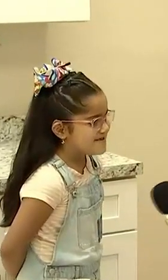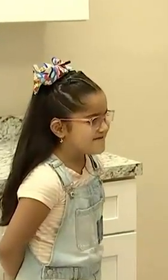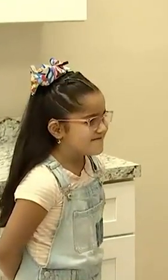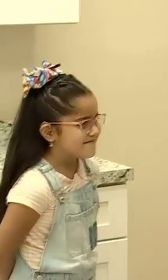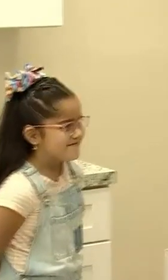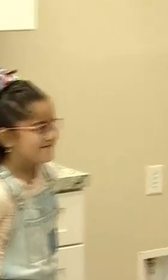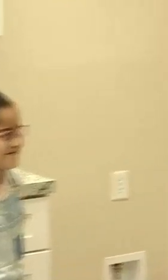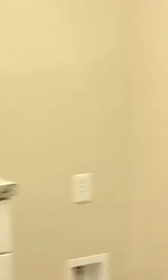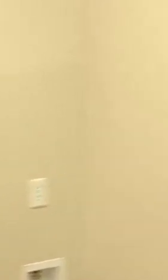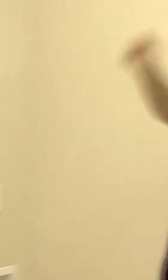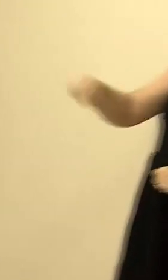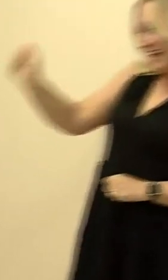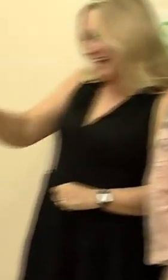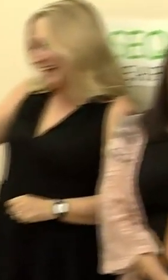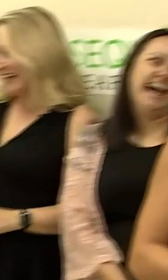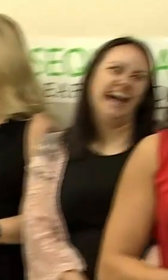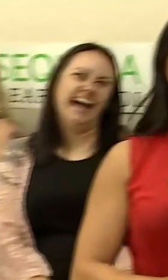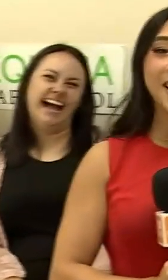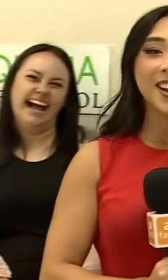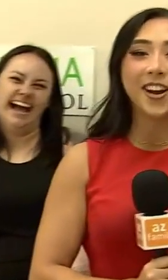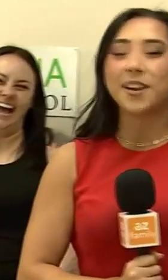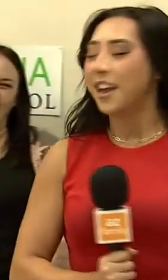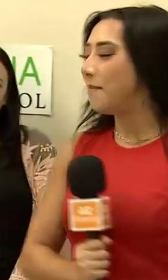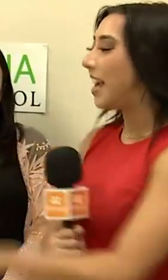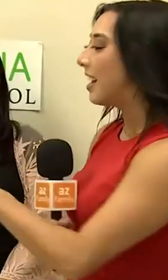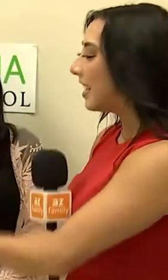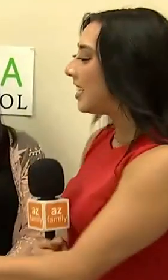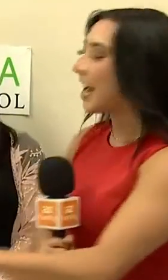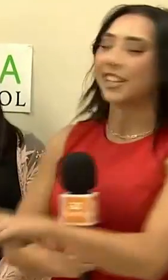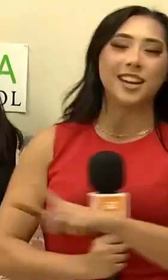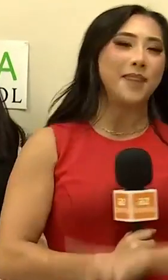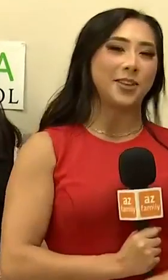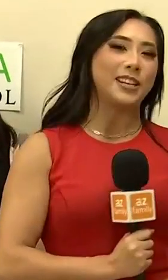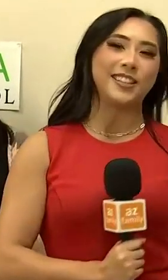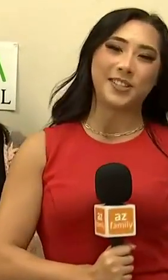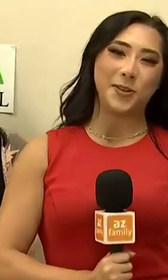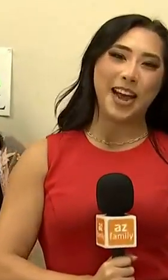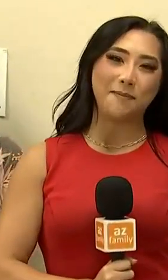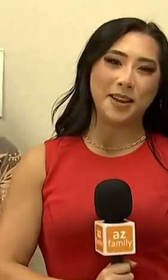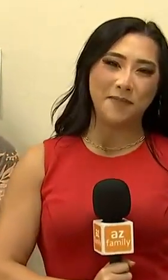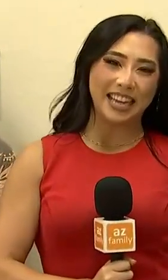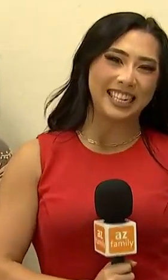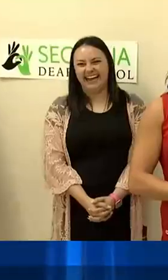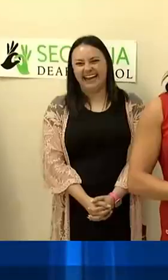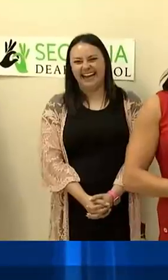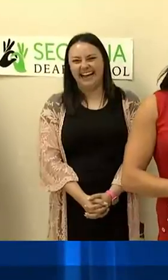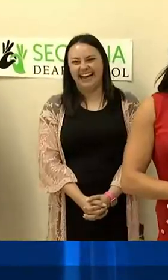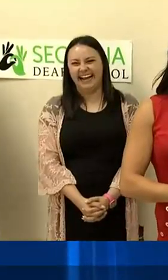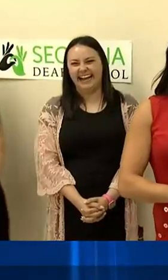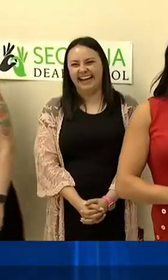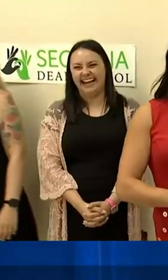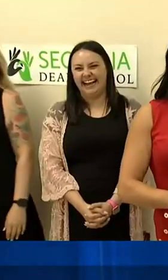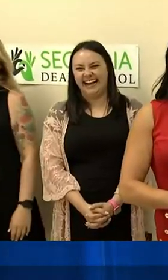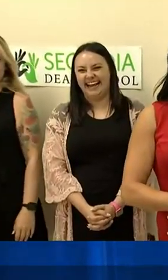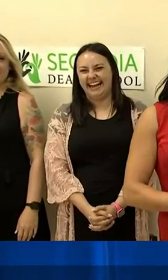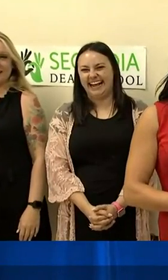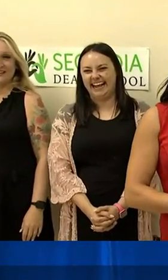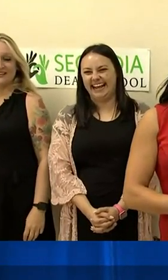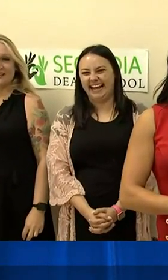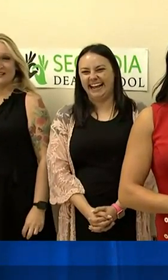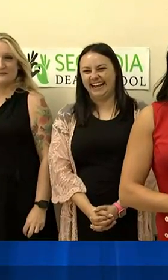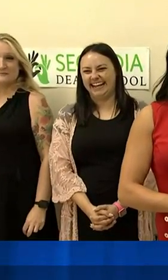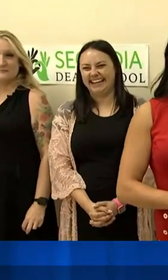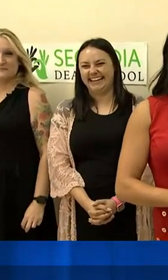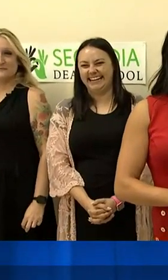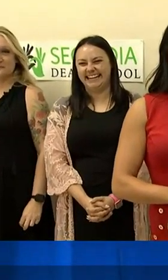Happy. Happy. Okay. That's it. Something good made Alicia, it's going to make the rest of the school happy. Back to you guys. Love it.